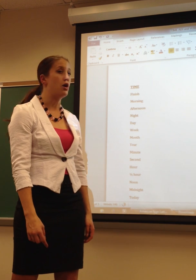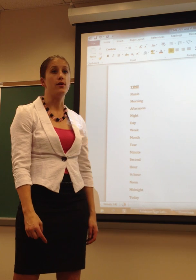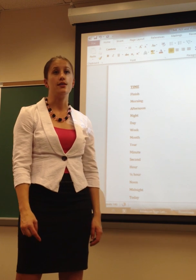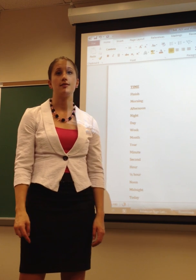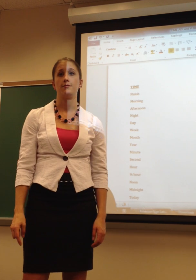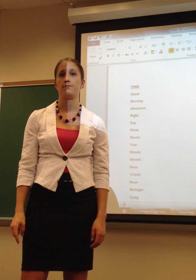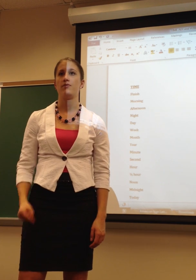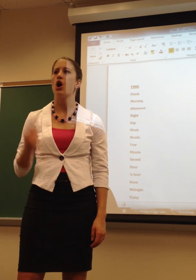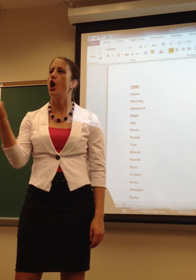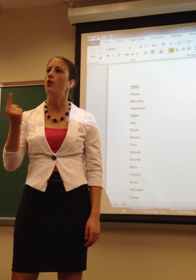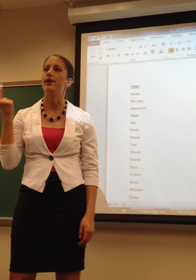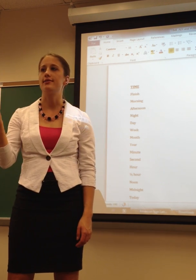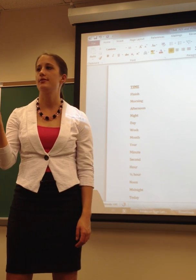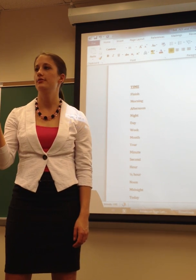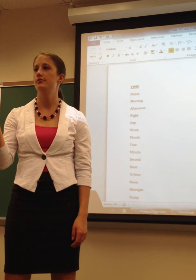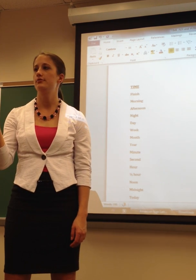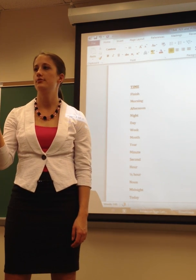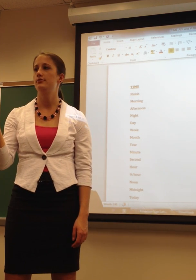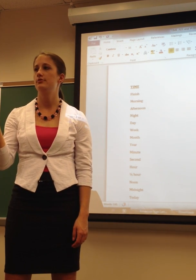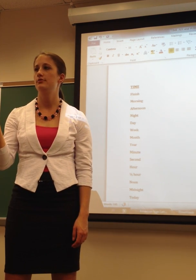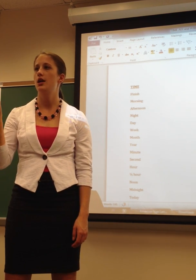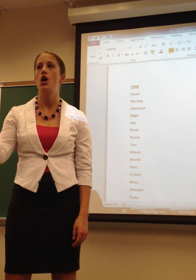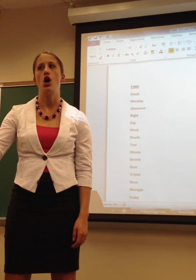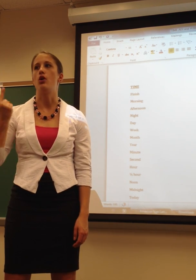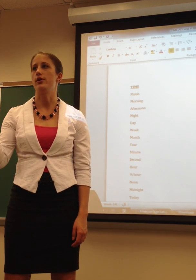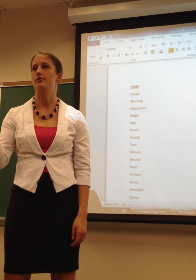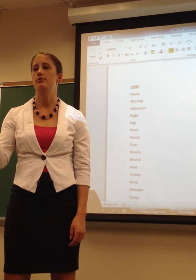Always. Always. Always.